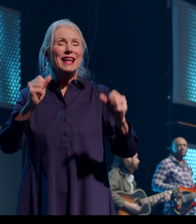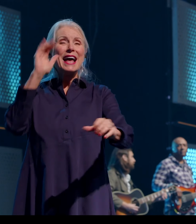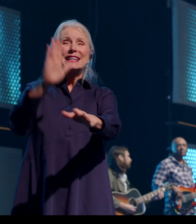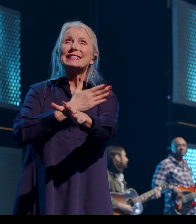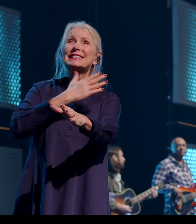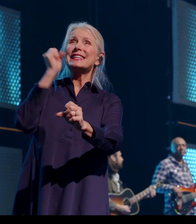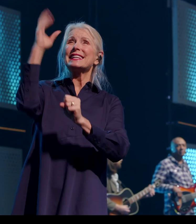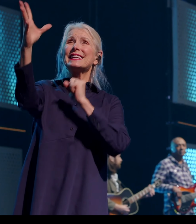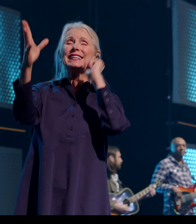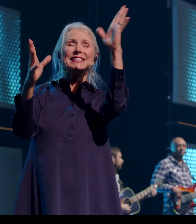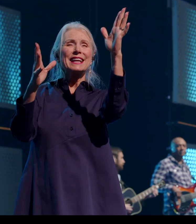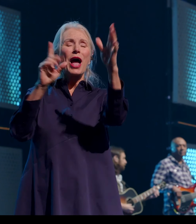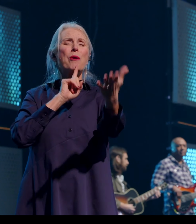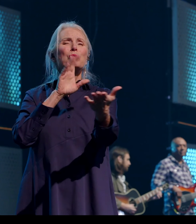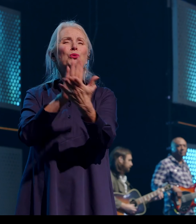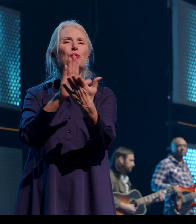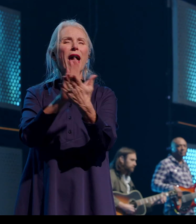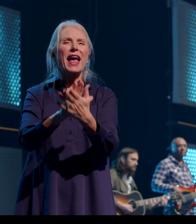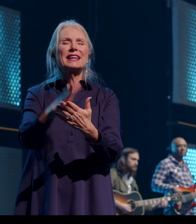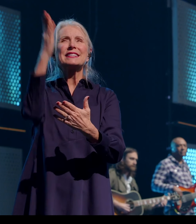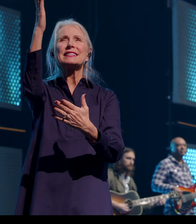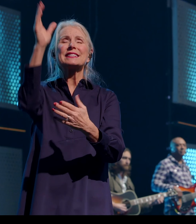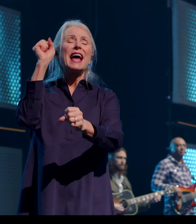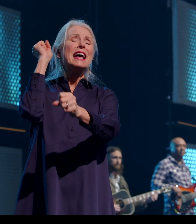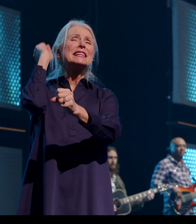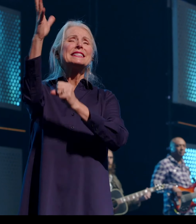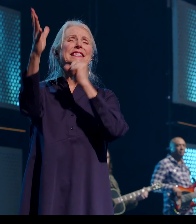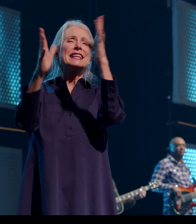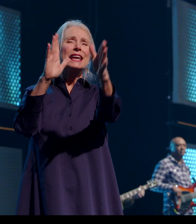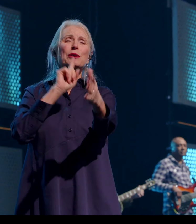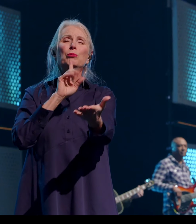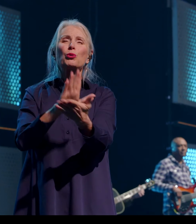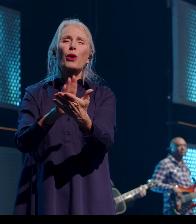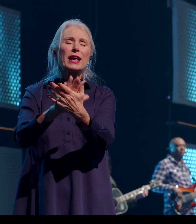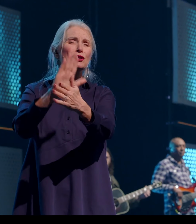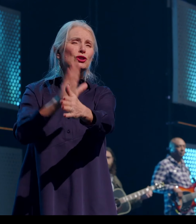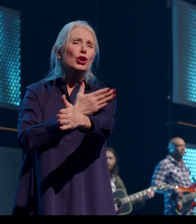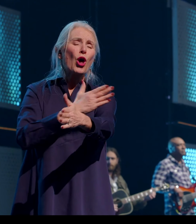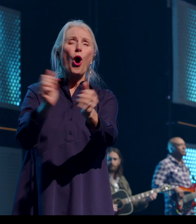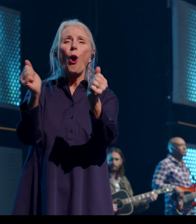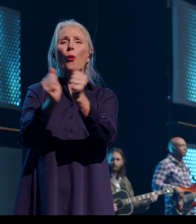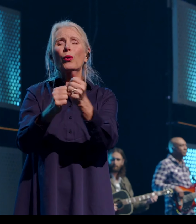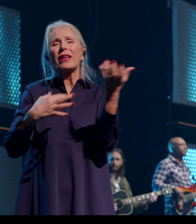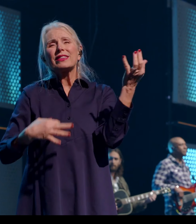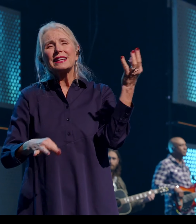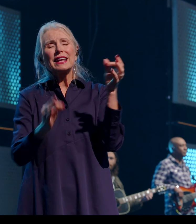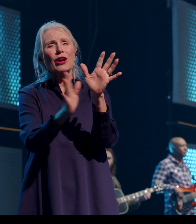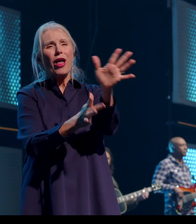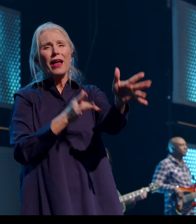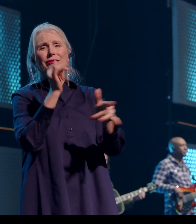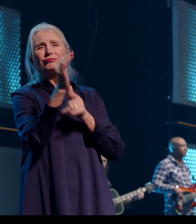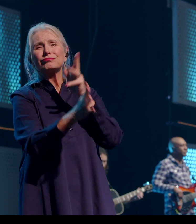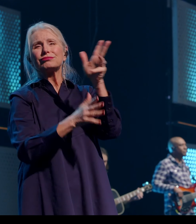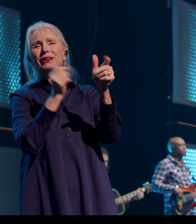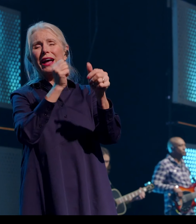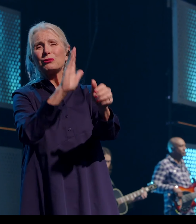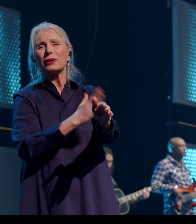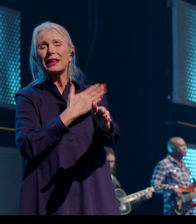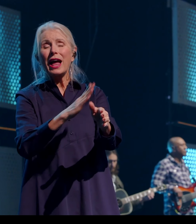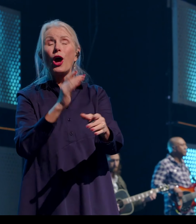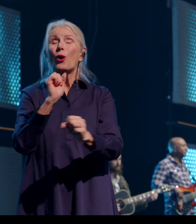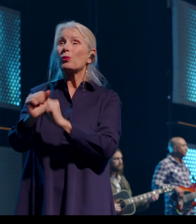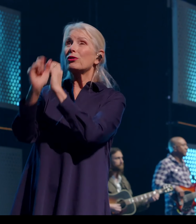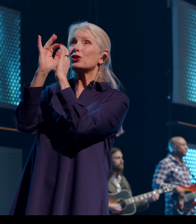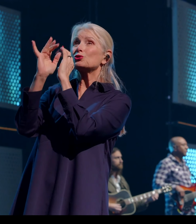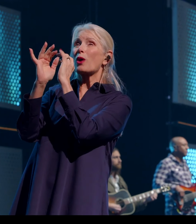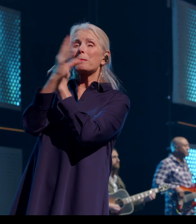and sing praises. Sing praises to the Lord with the lyre and the sound of the melody, with the